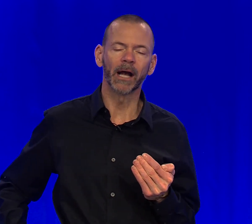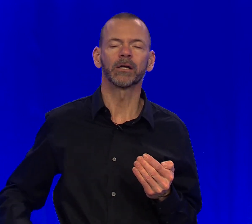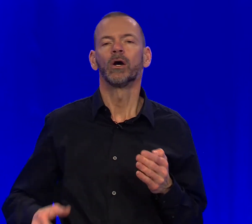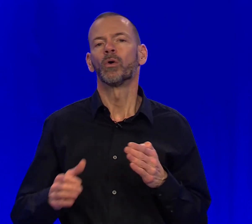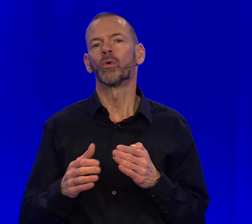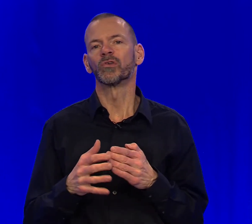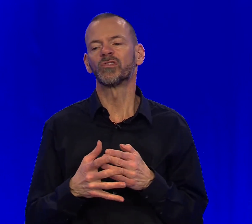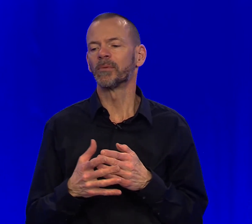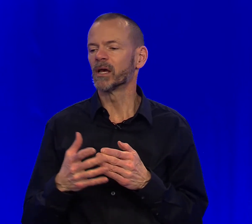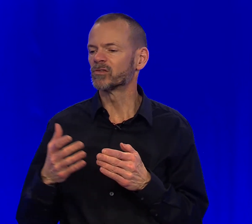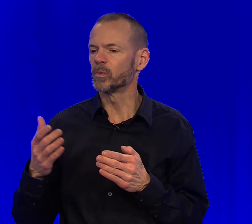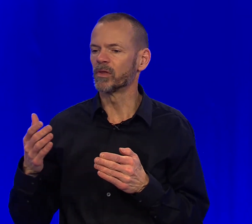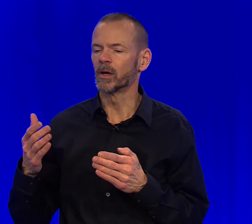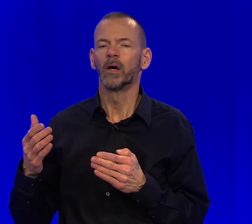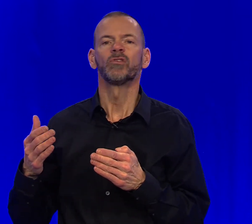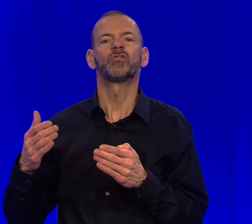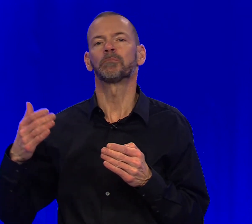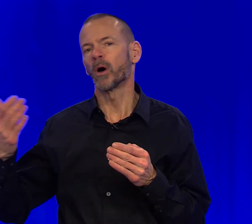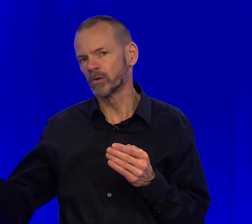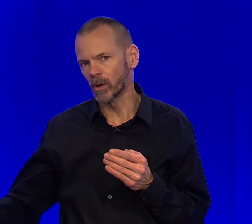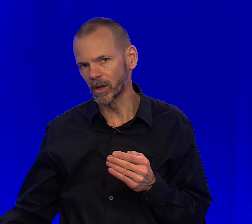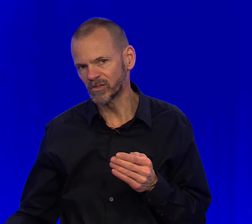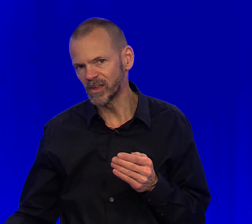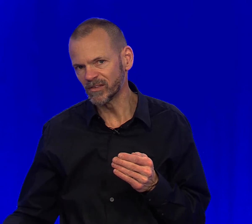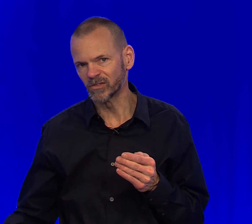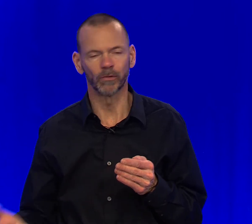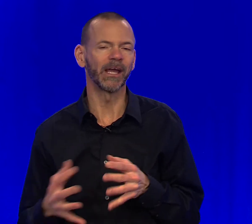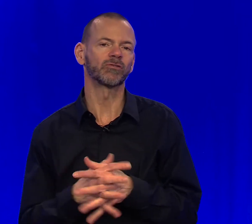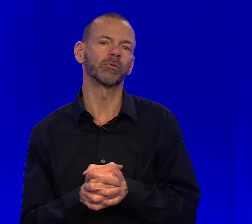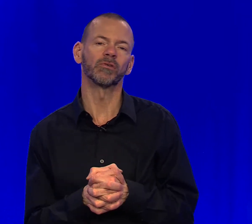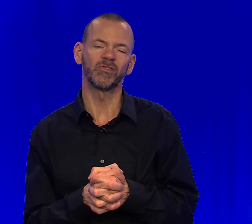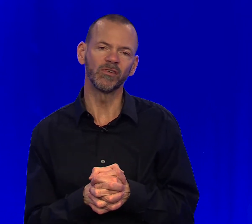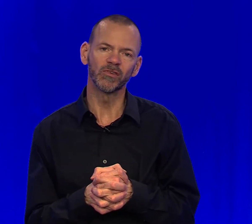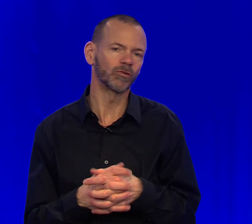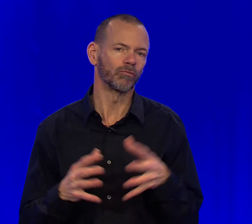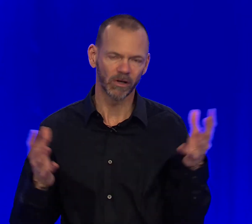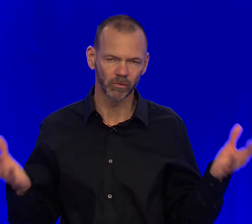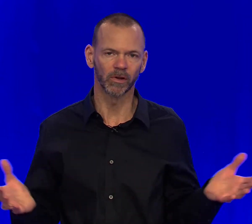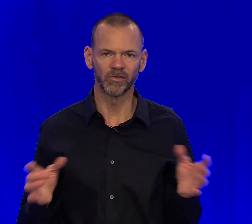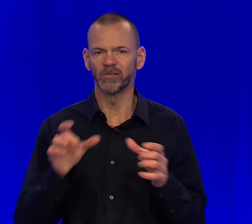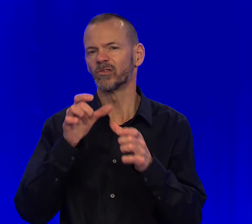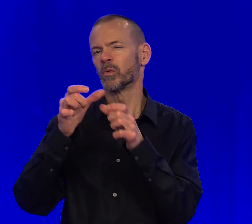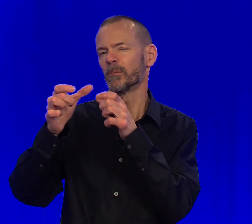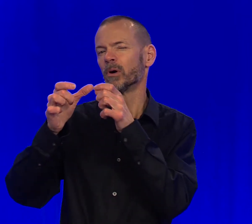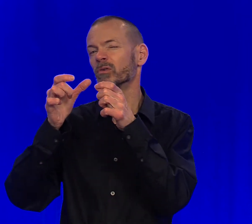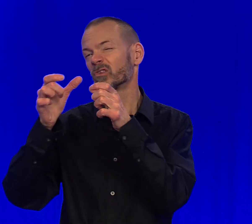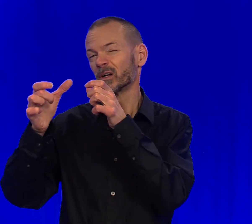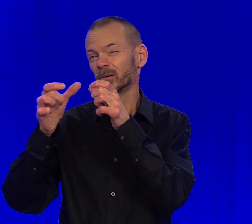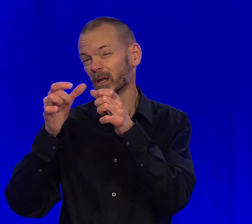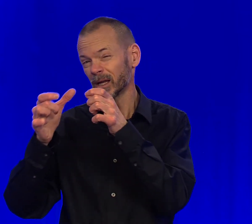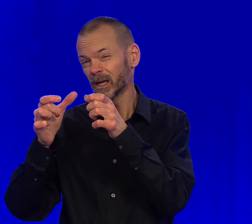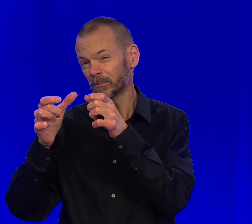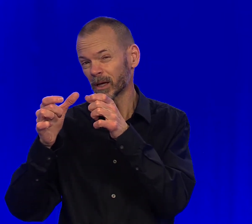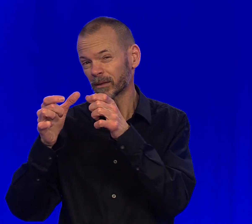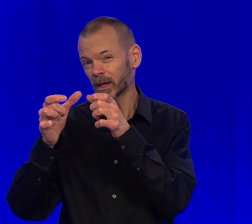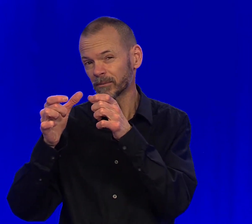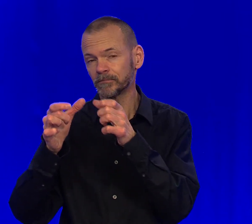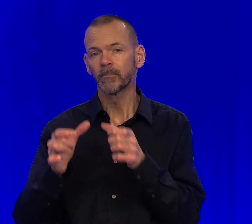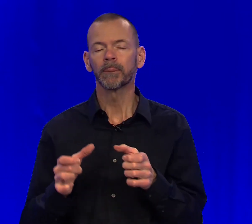back, or somebody else with a spondylolisthesis or anterolisthesis or retrolisthesis with the bones lining up like that.